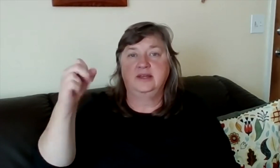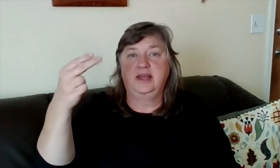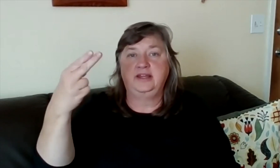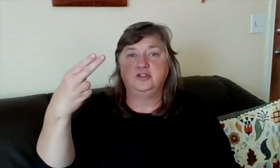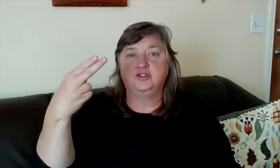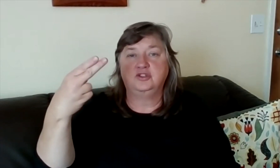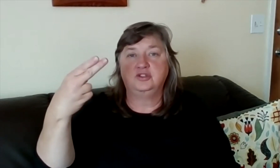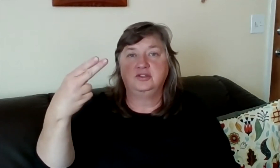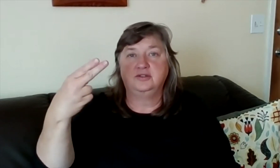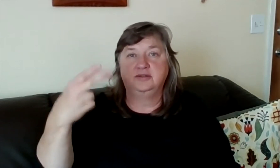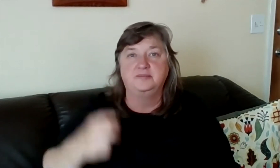B-R-U-S-H.